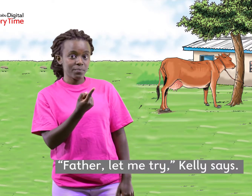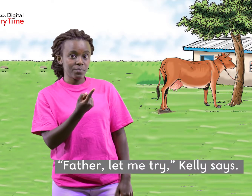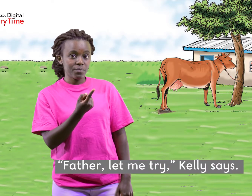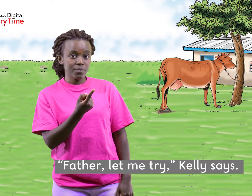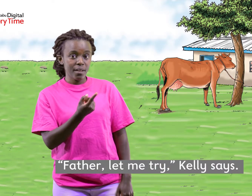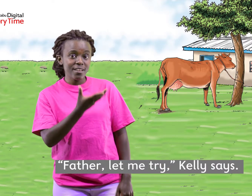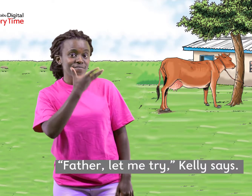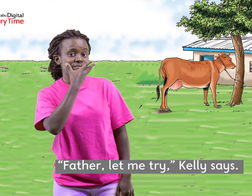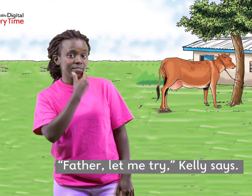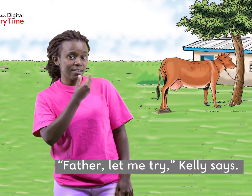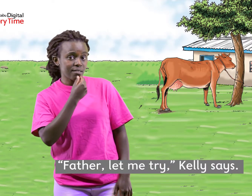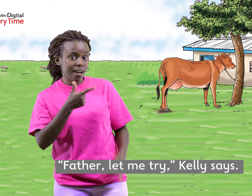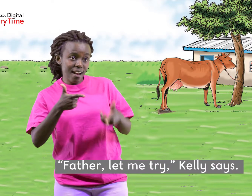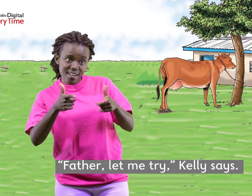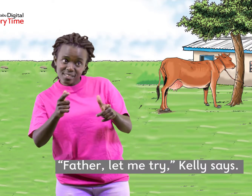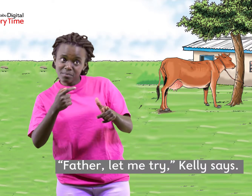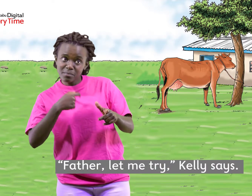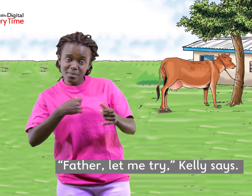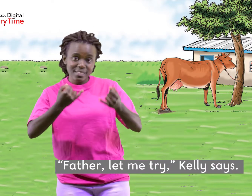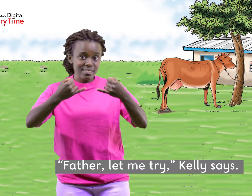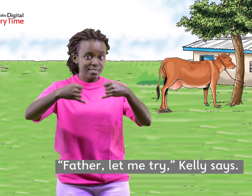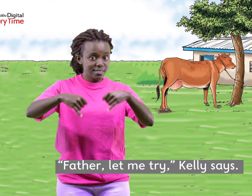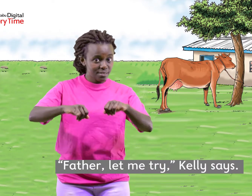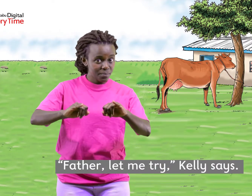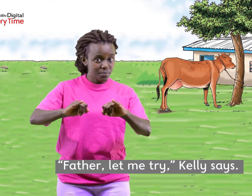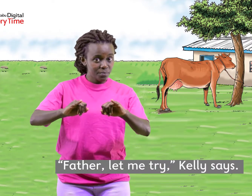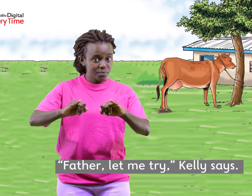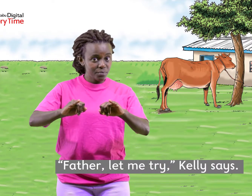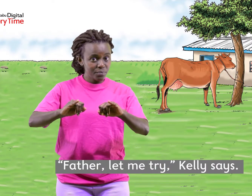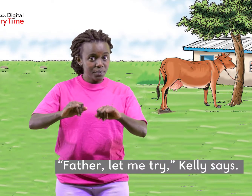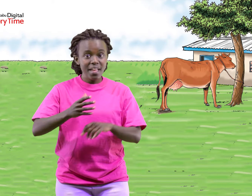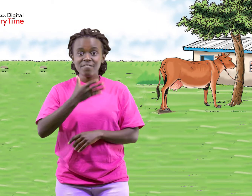Father, let me try, Kelly says.